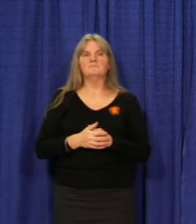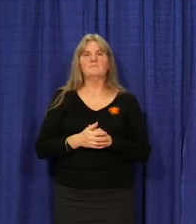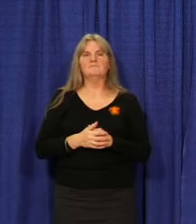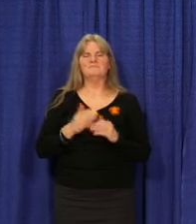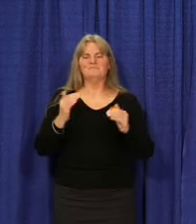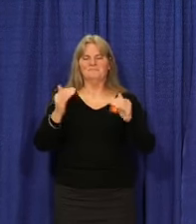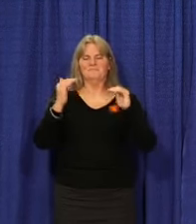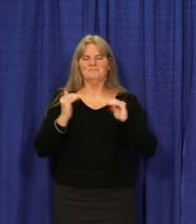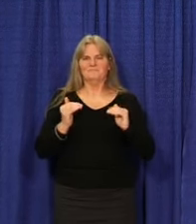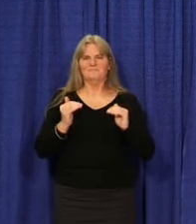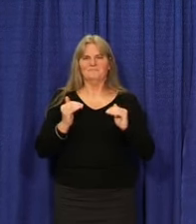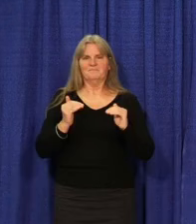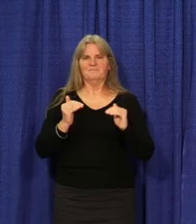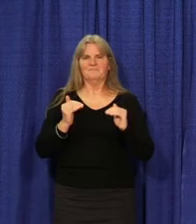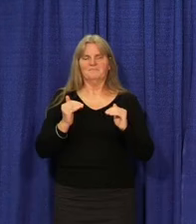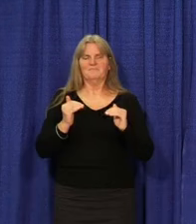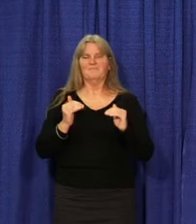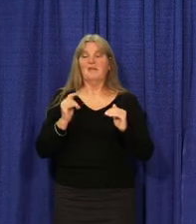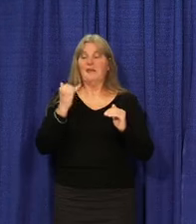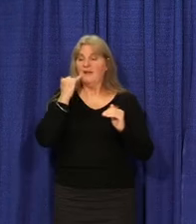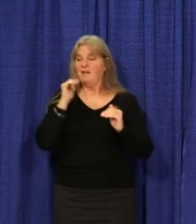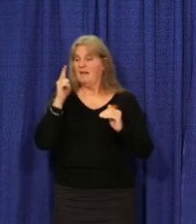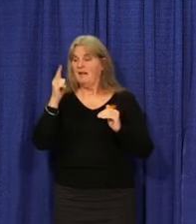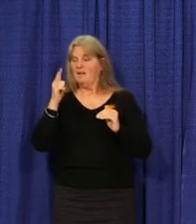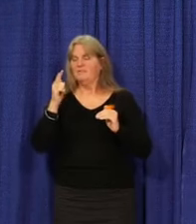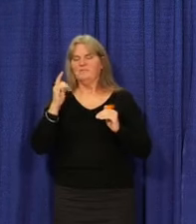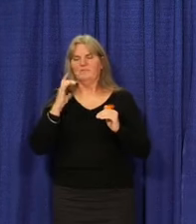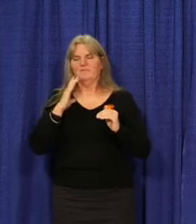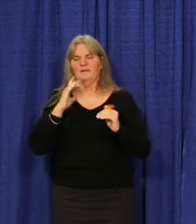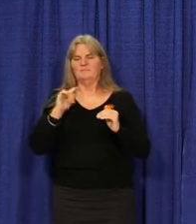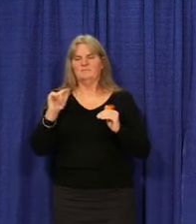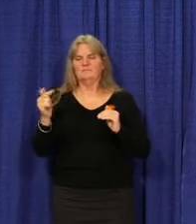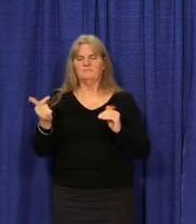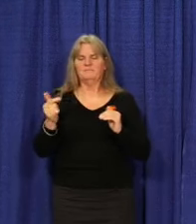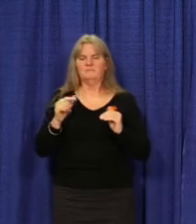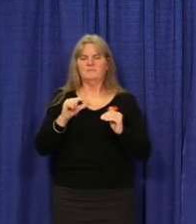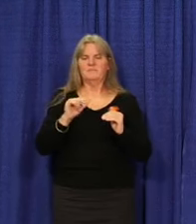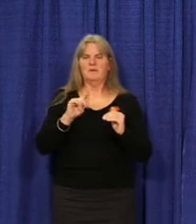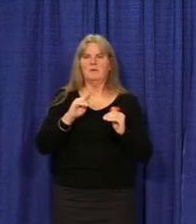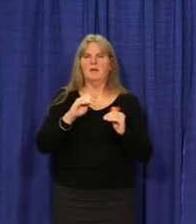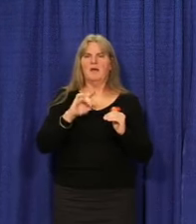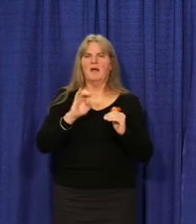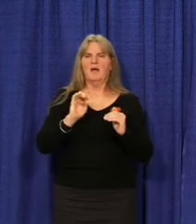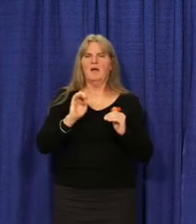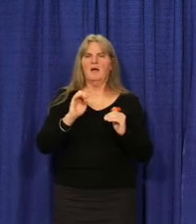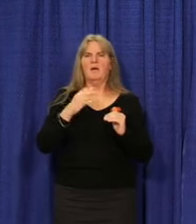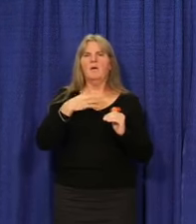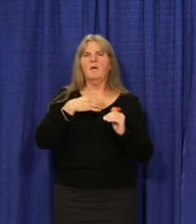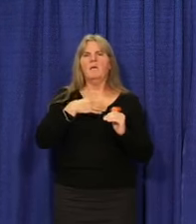Perhaps we'll move on, and if Philippe joins us, we'll go back. We'll move down to Gabrielle, Whitehorse Star.